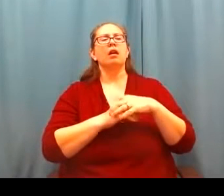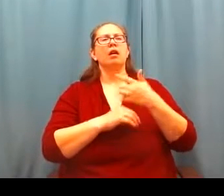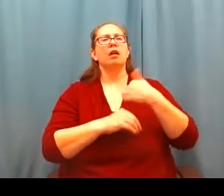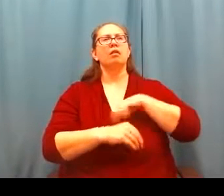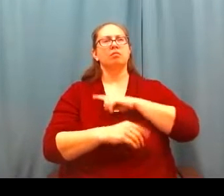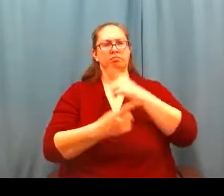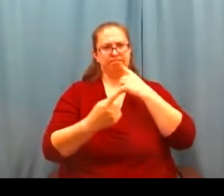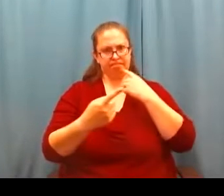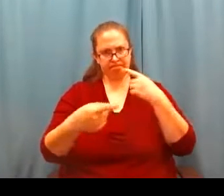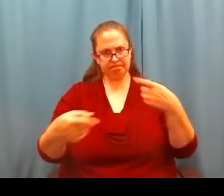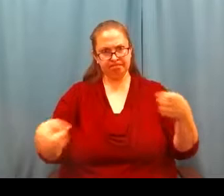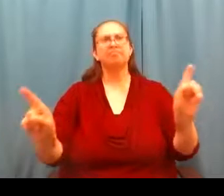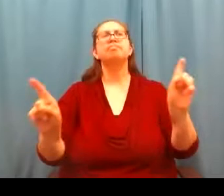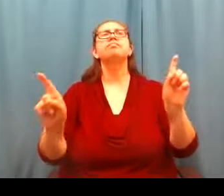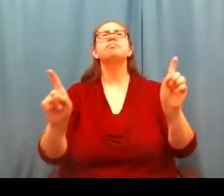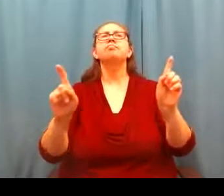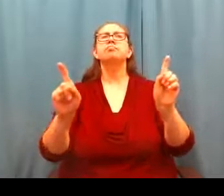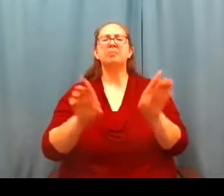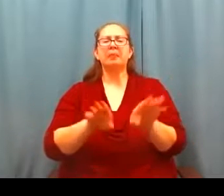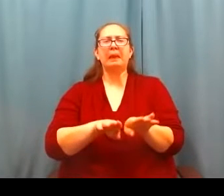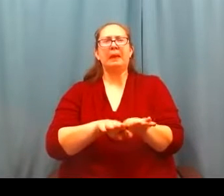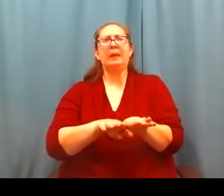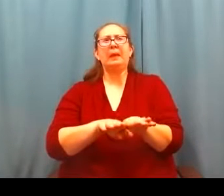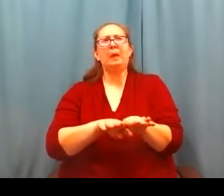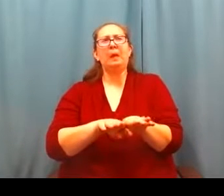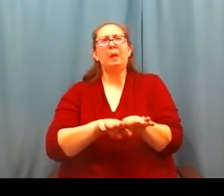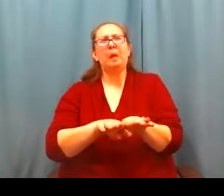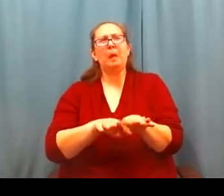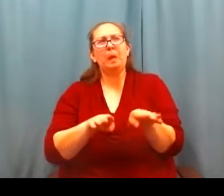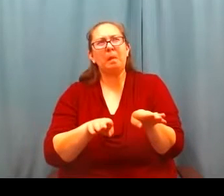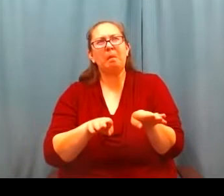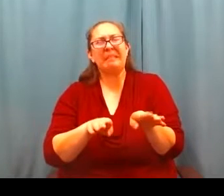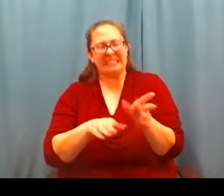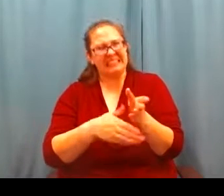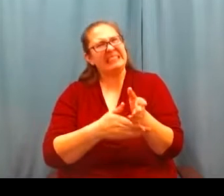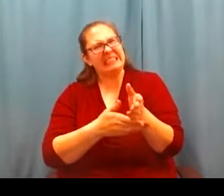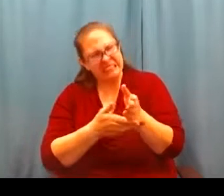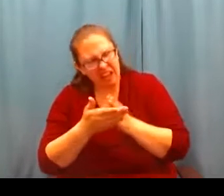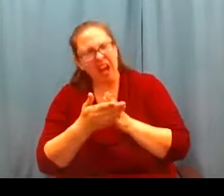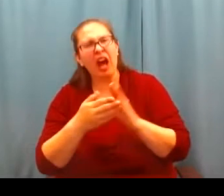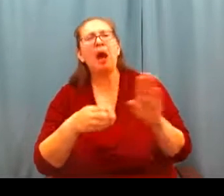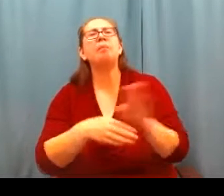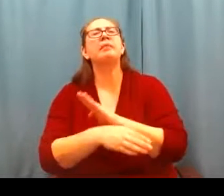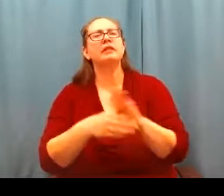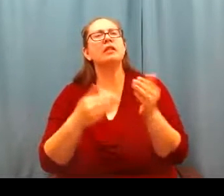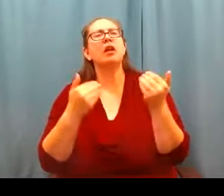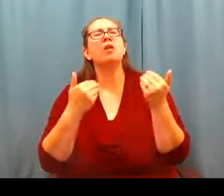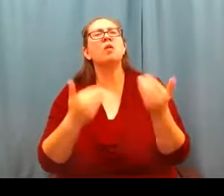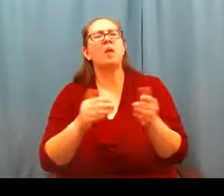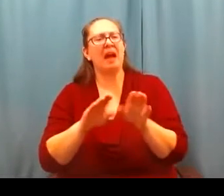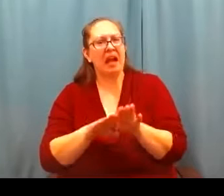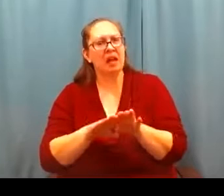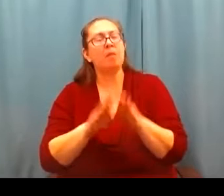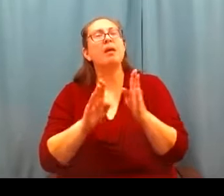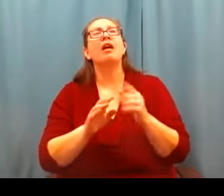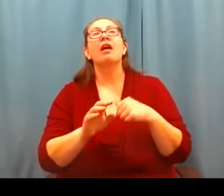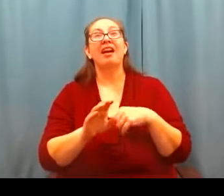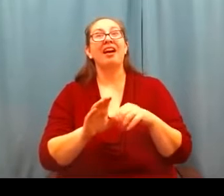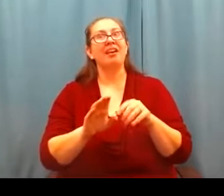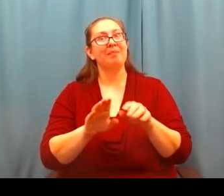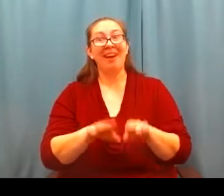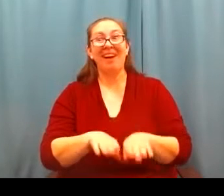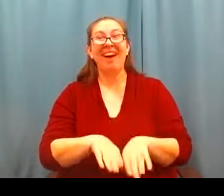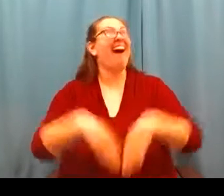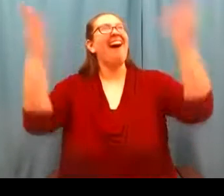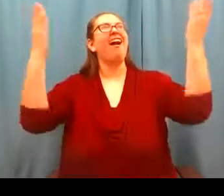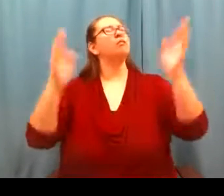cracking the door open for some businesses to reopen. And I say cracking the door open because we're not swinging it